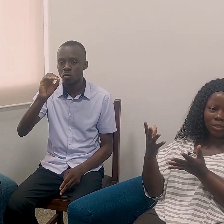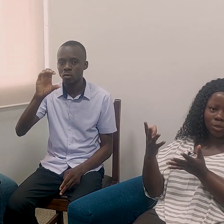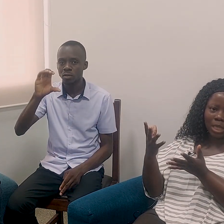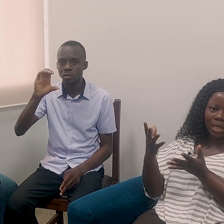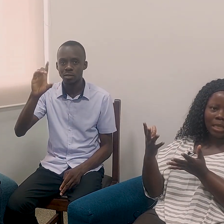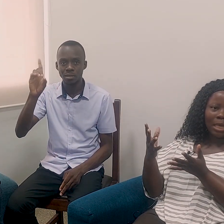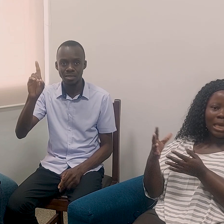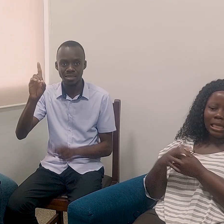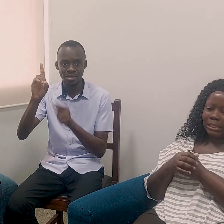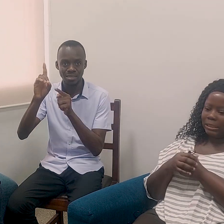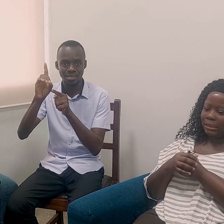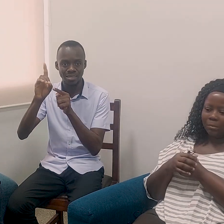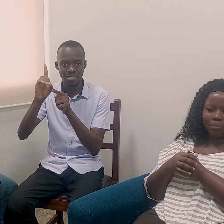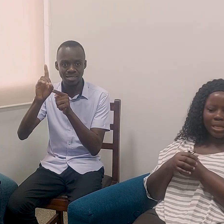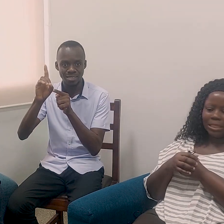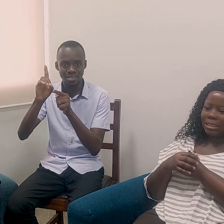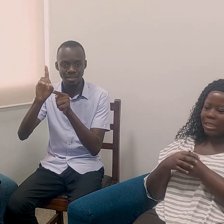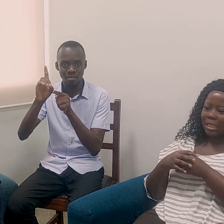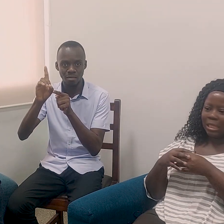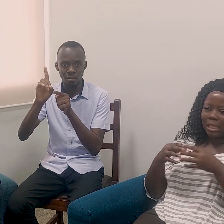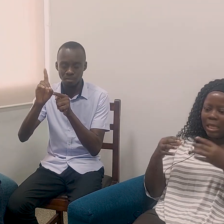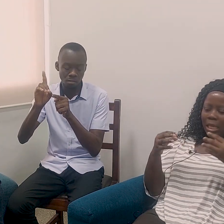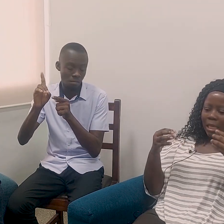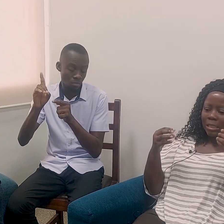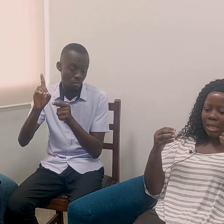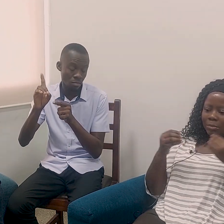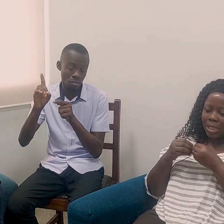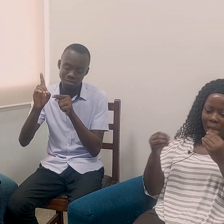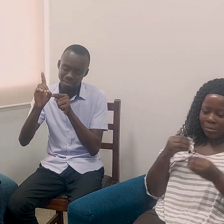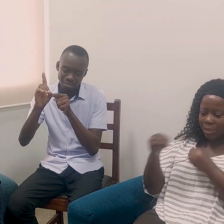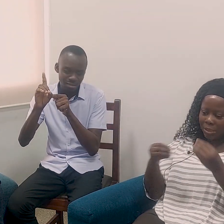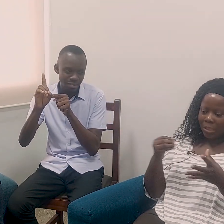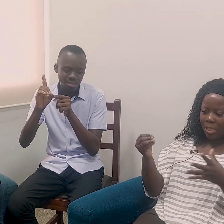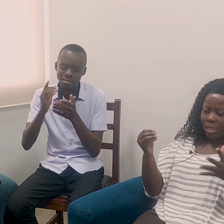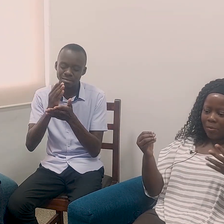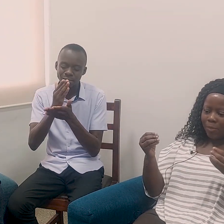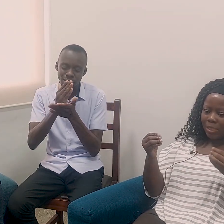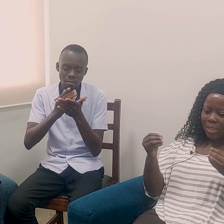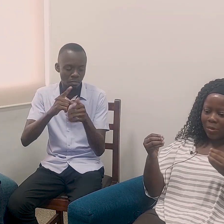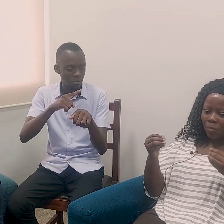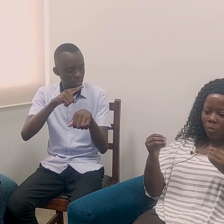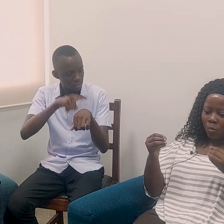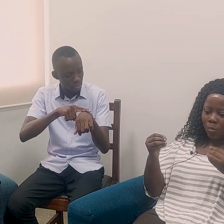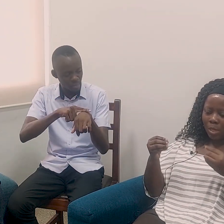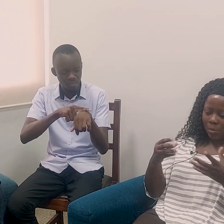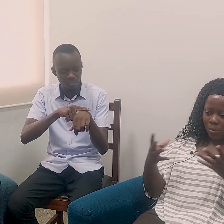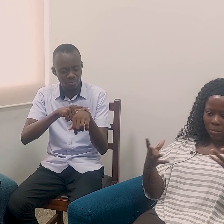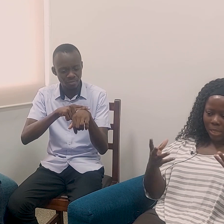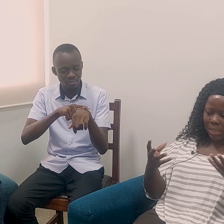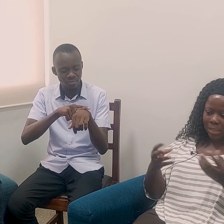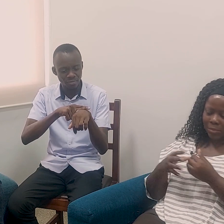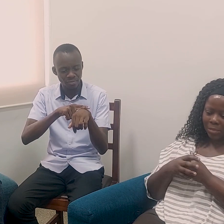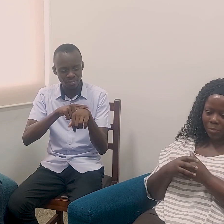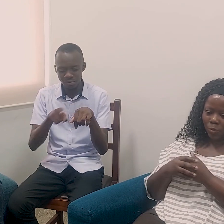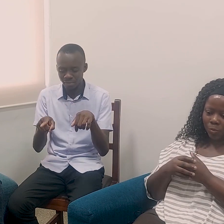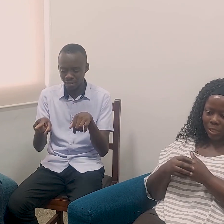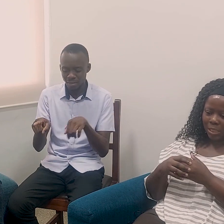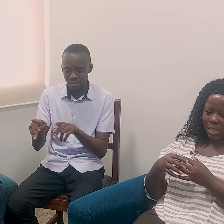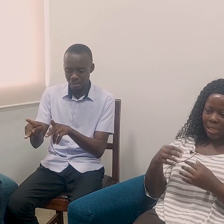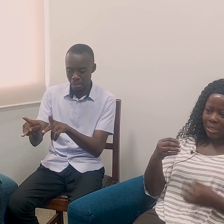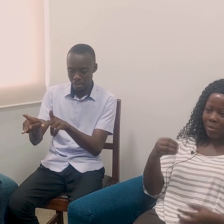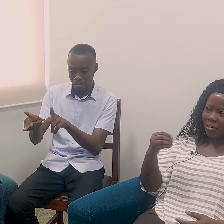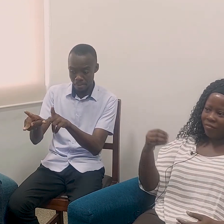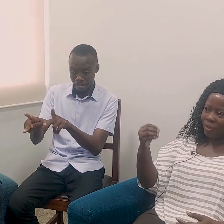compulsive disorder, and basically sometimes the person, a symptom would